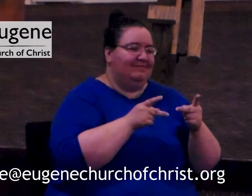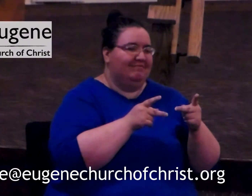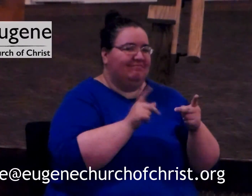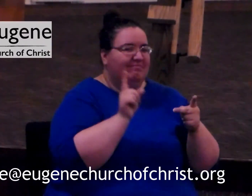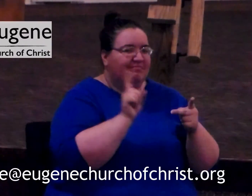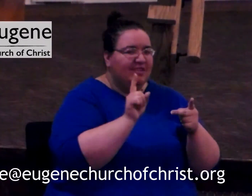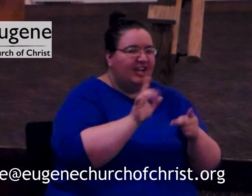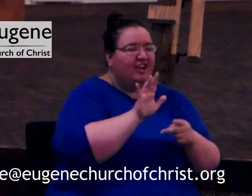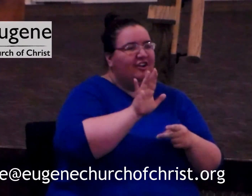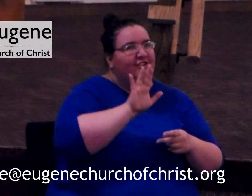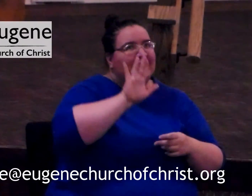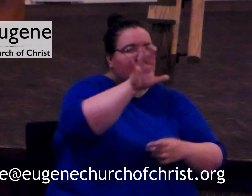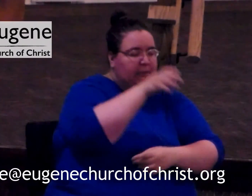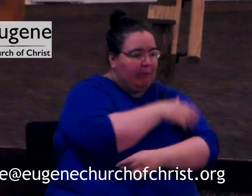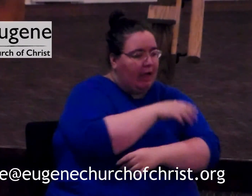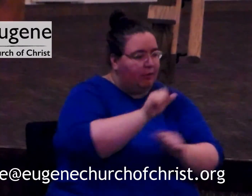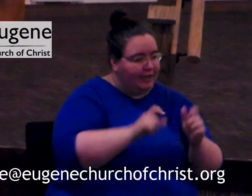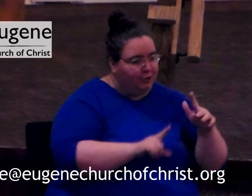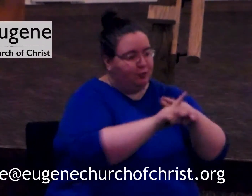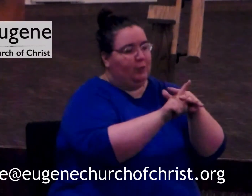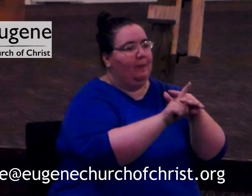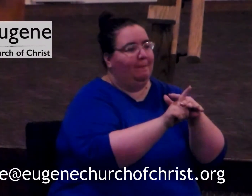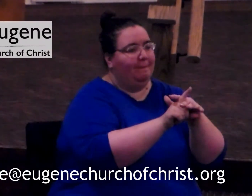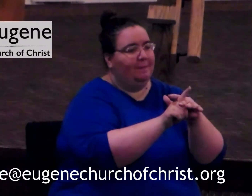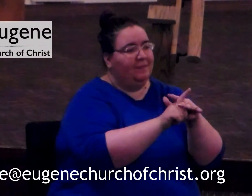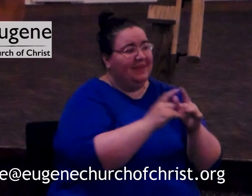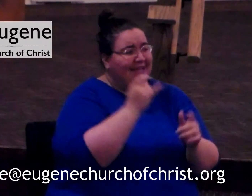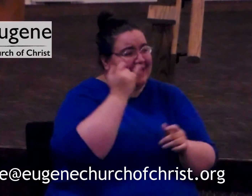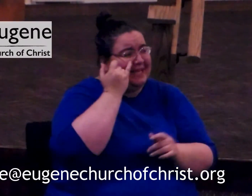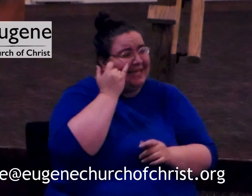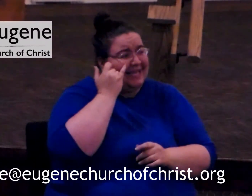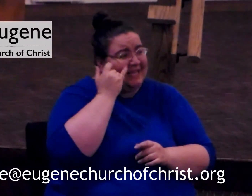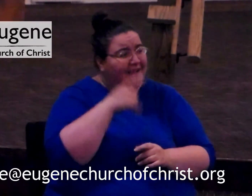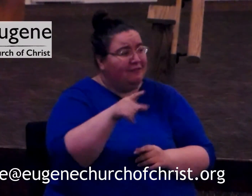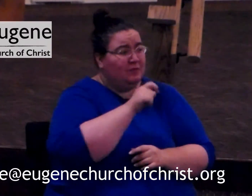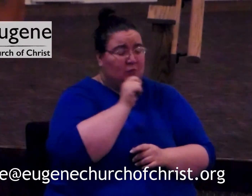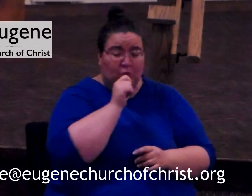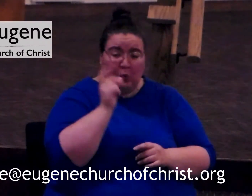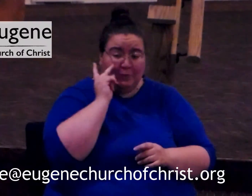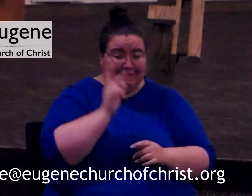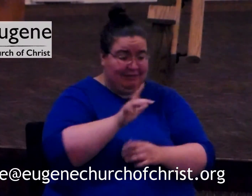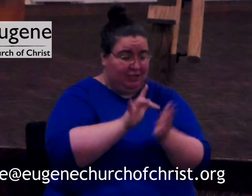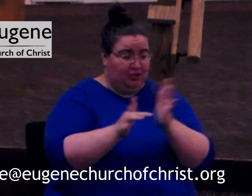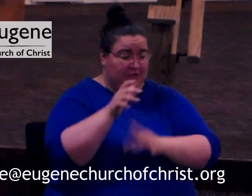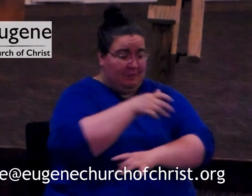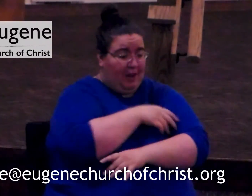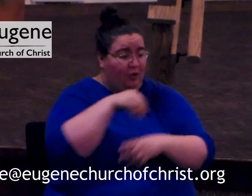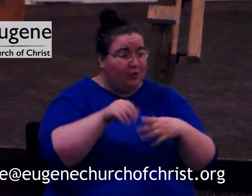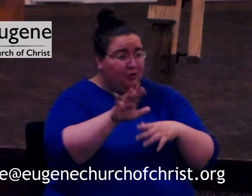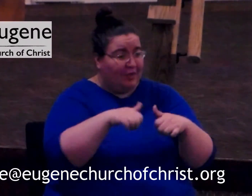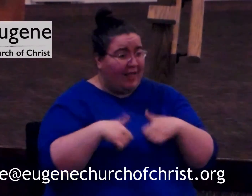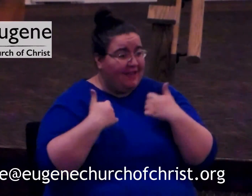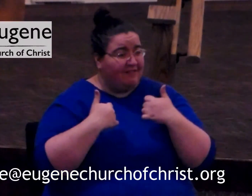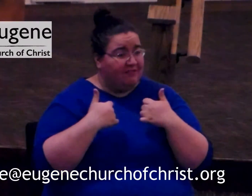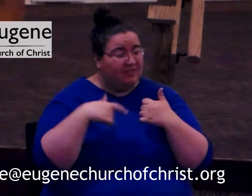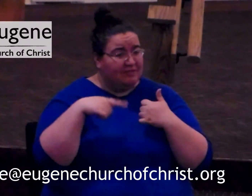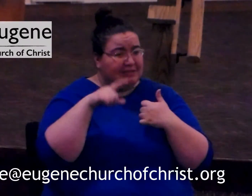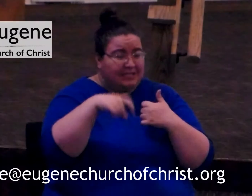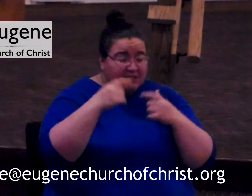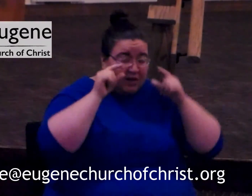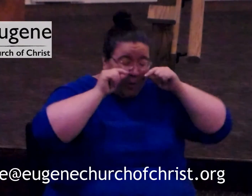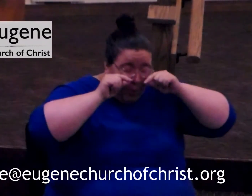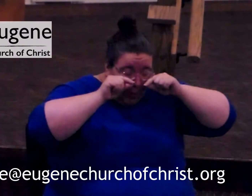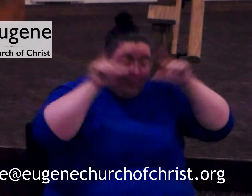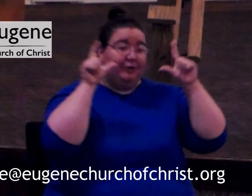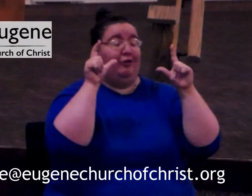seen. If his power is not seen in your life this morning, I think we got to open our eyes. He is at work all around us. You